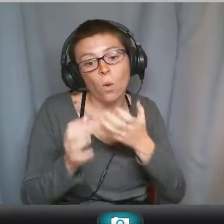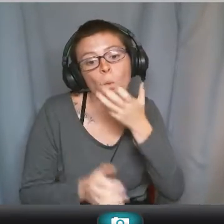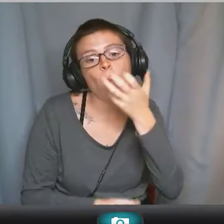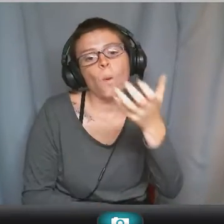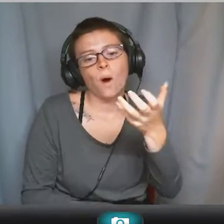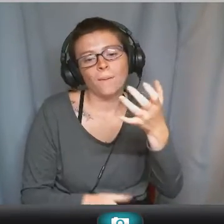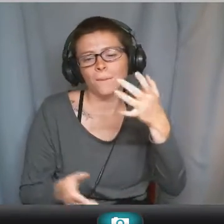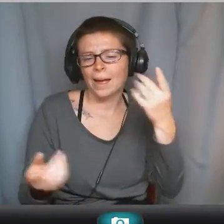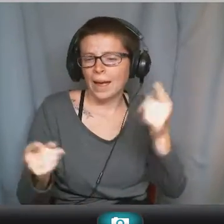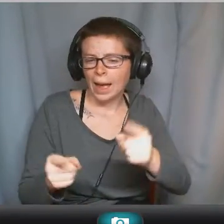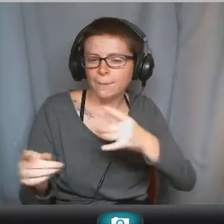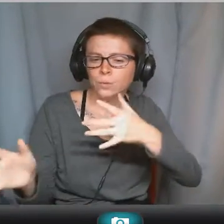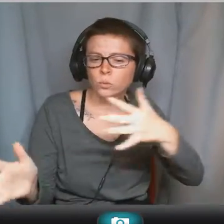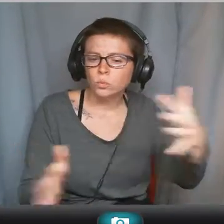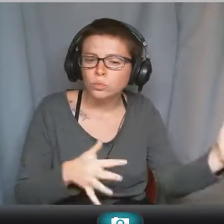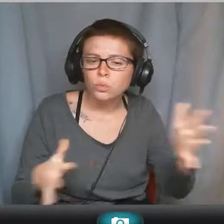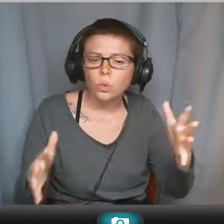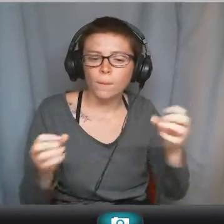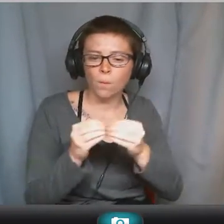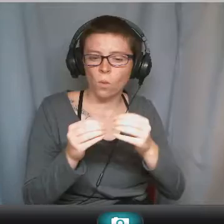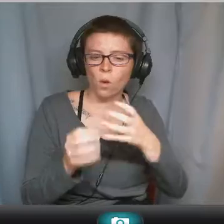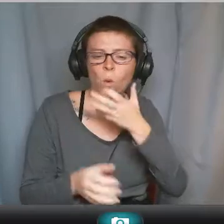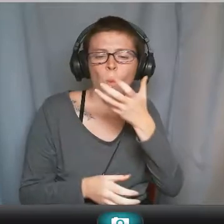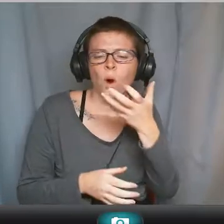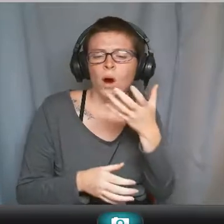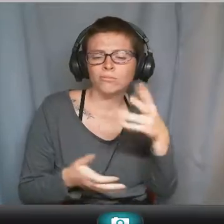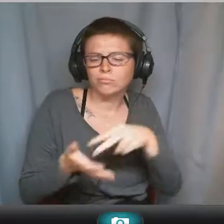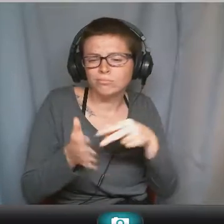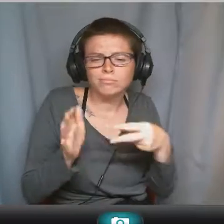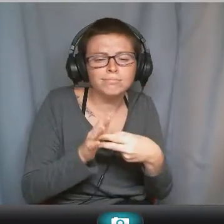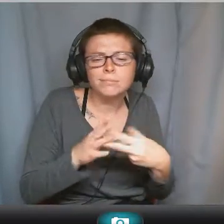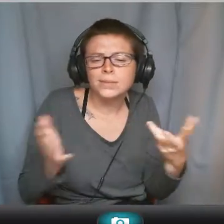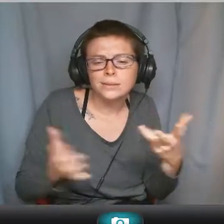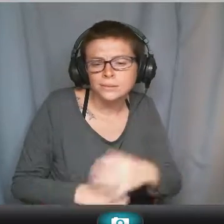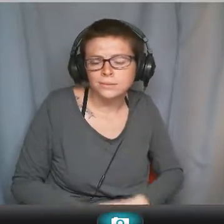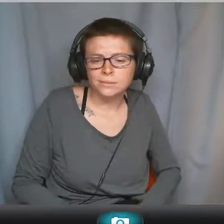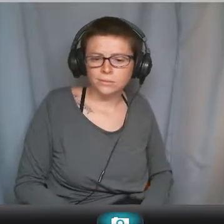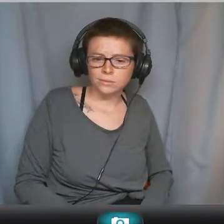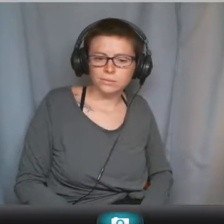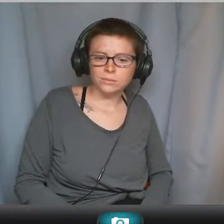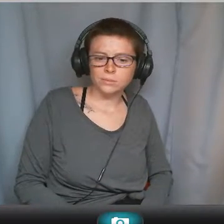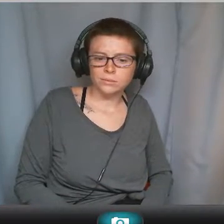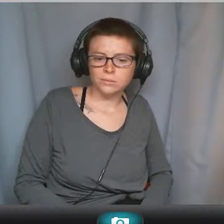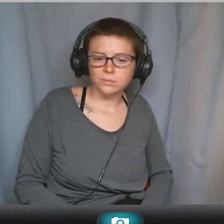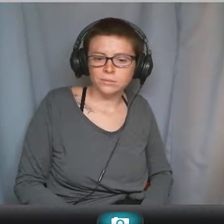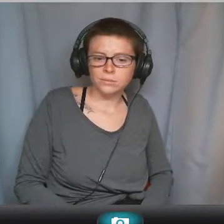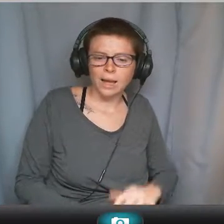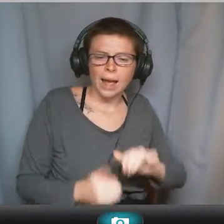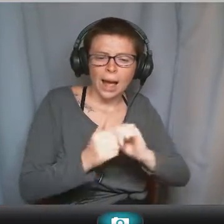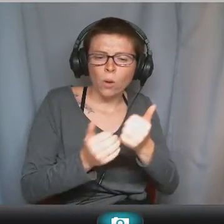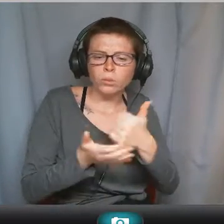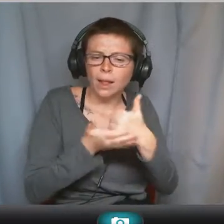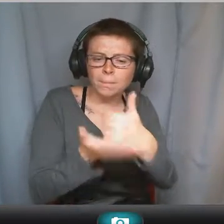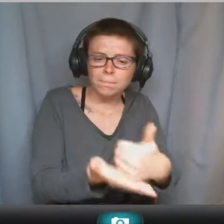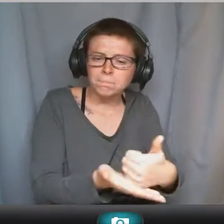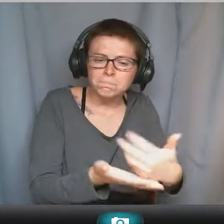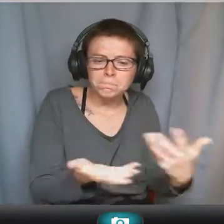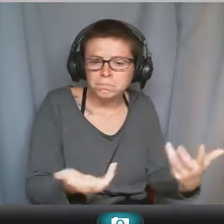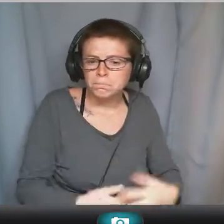that brings about? What does warm wind help?